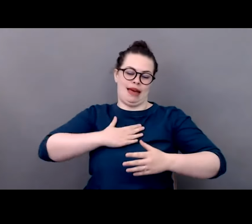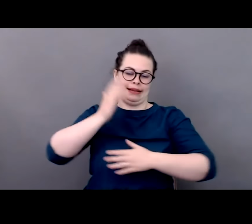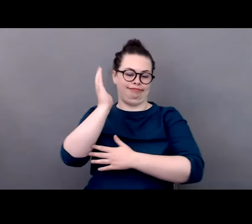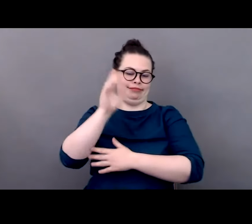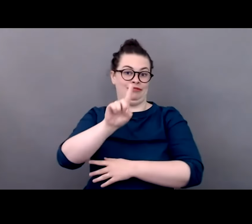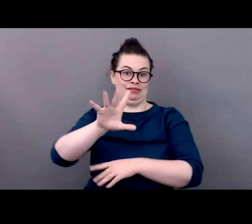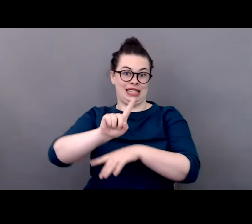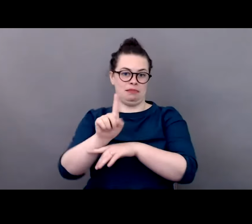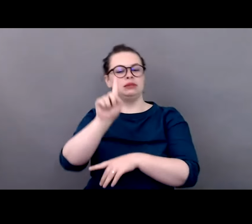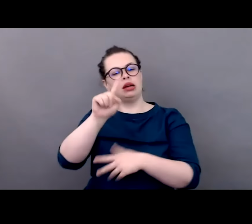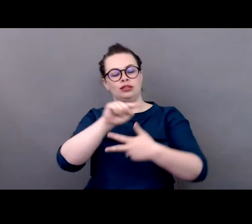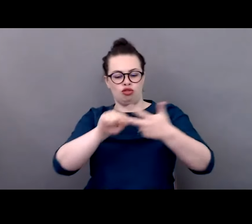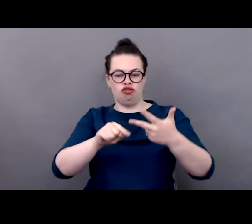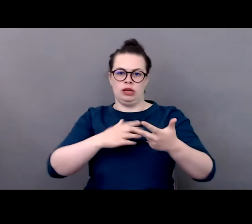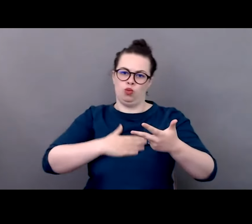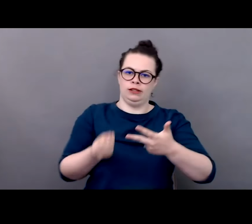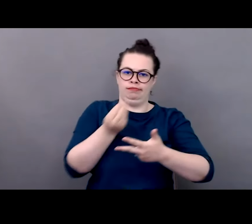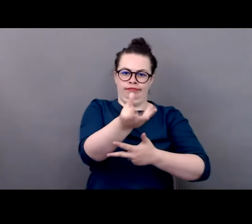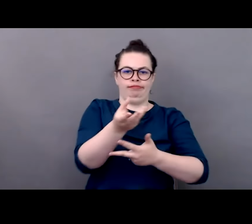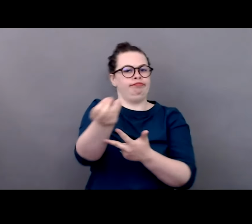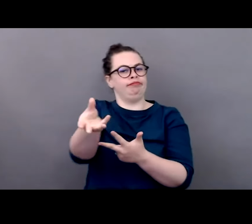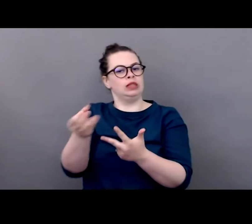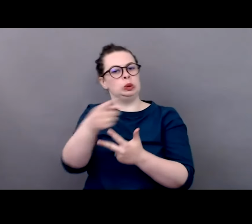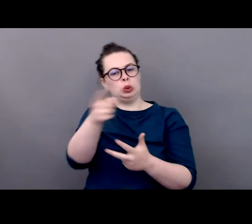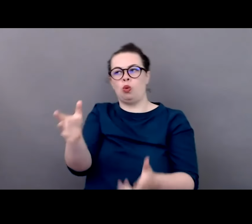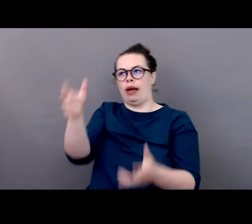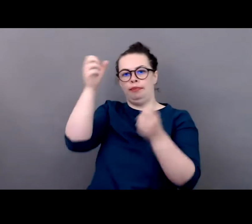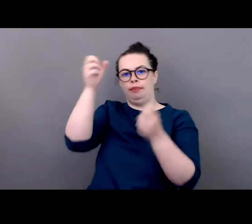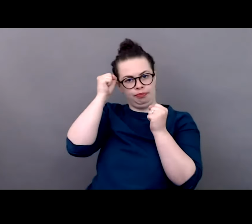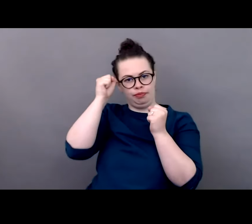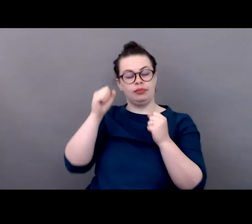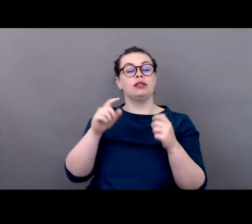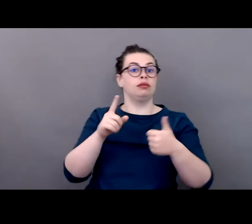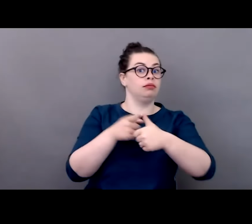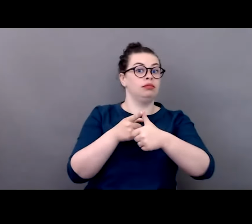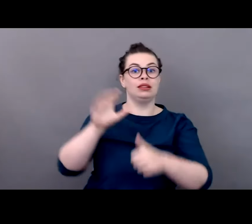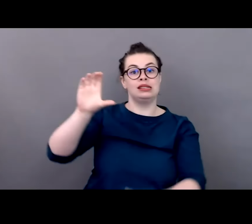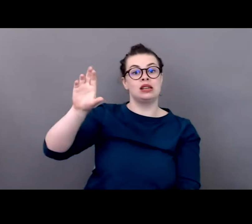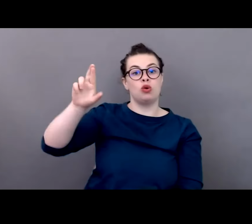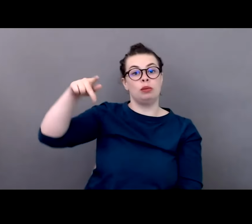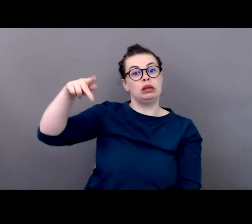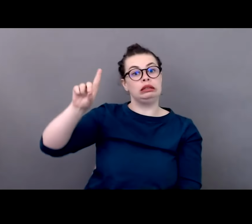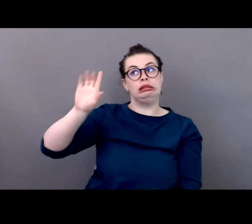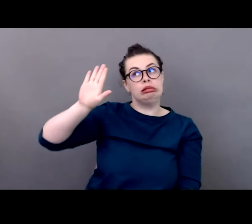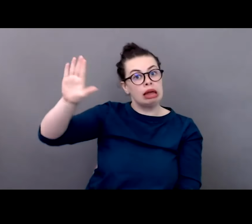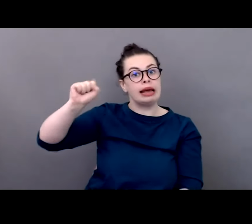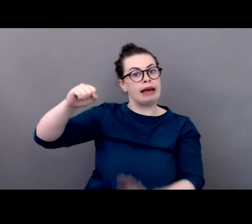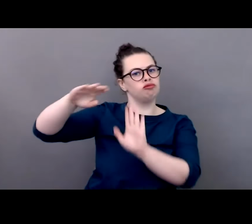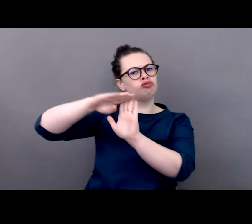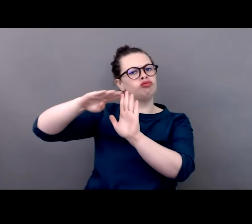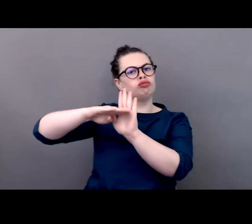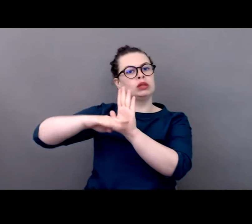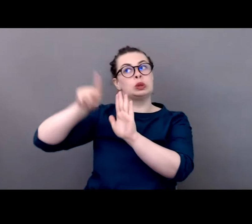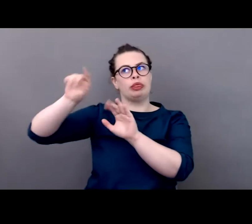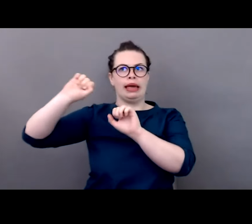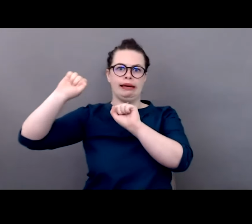first introduce the instruments the CRPD committee has to monitor their